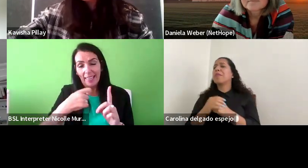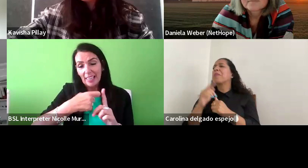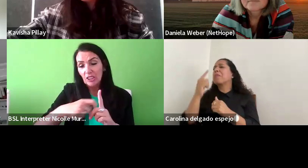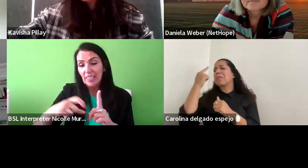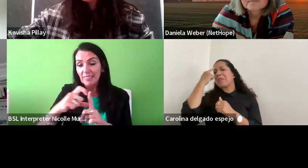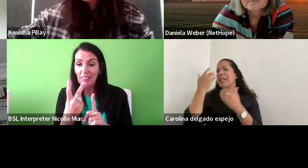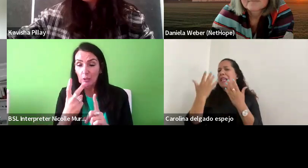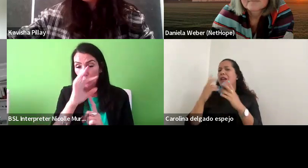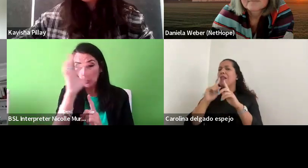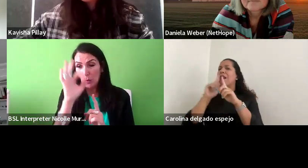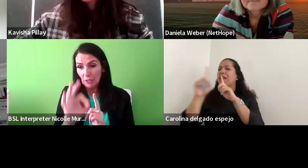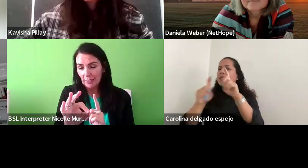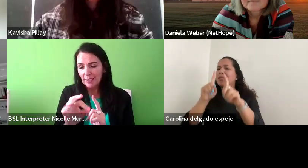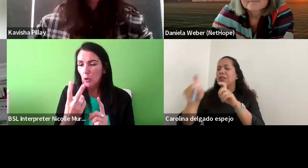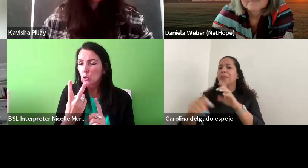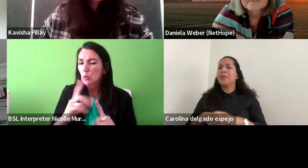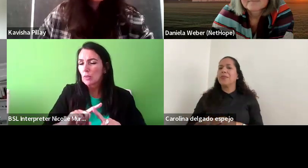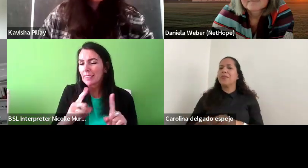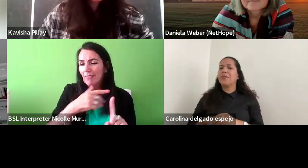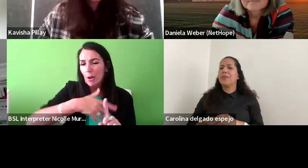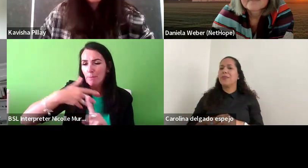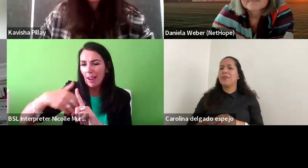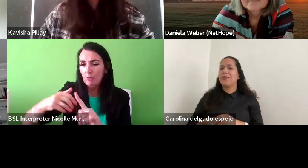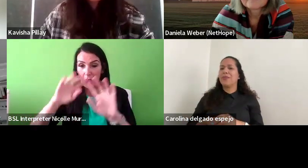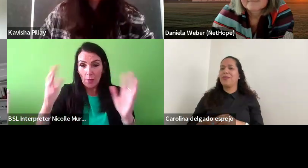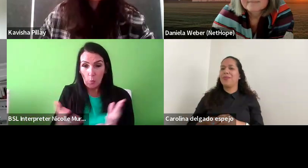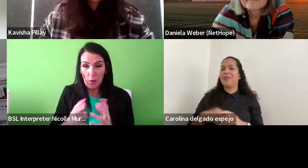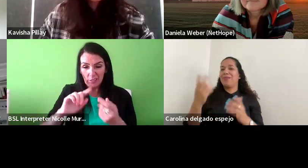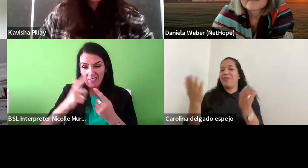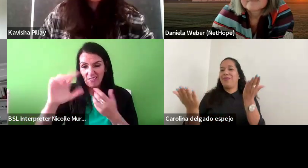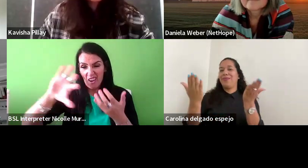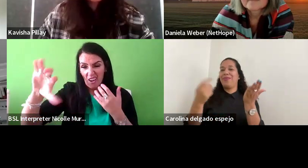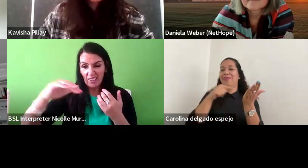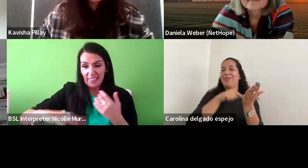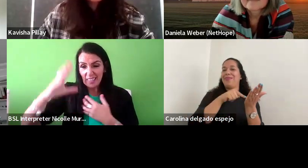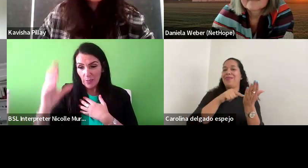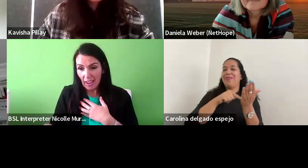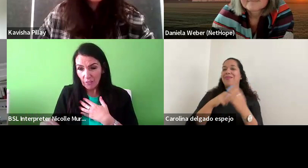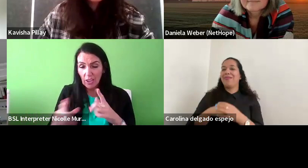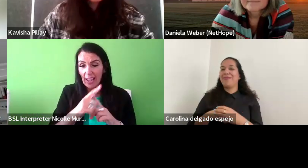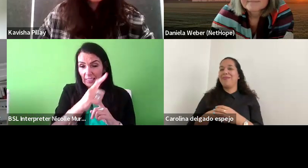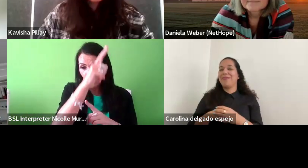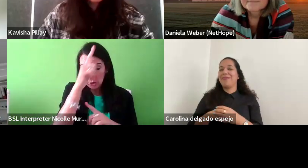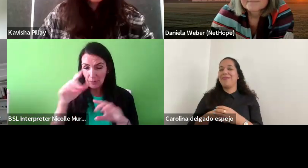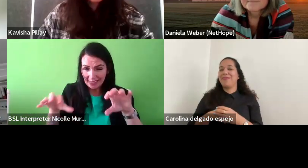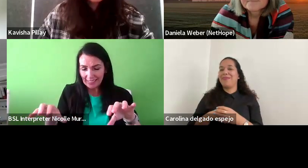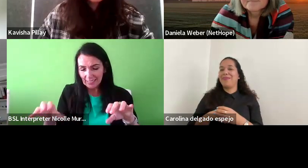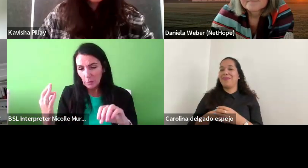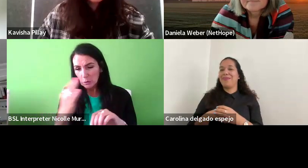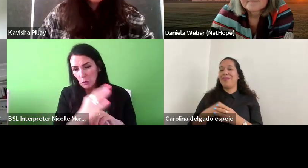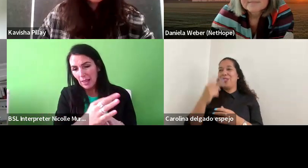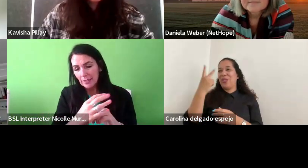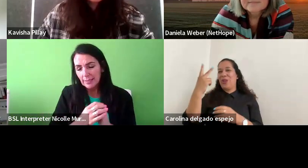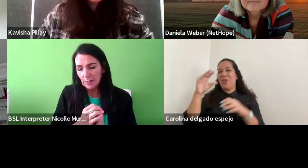Daniela, particularly because you come from two different parts of the world, Kavisha from South Africa and Daniela from Germany. There was a question